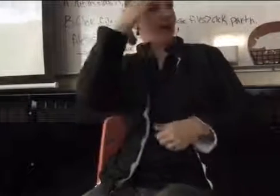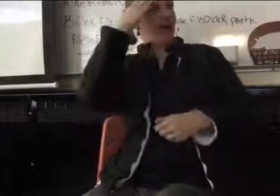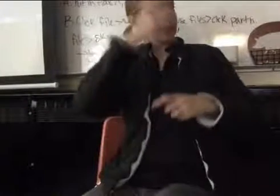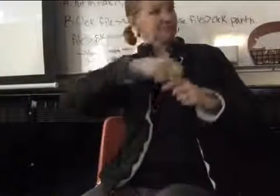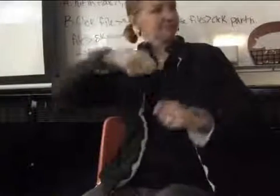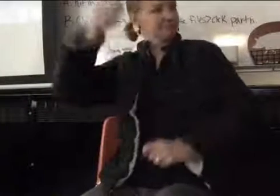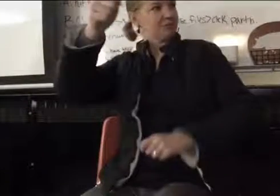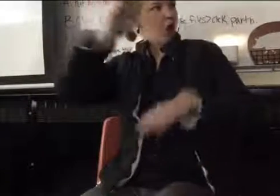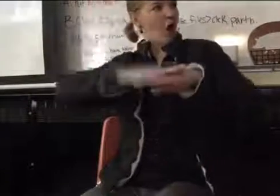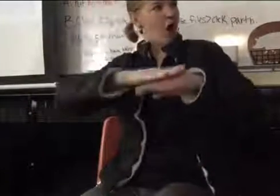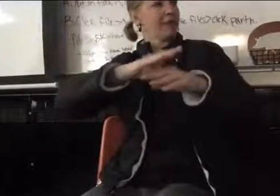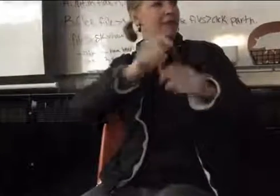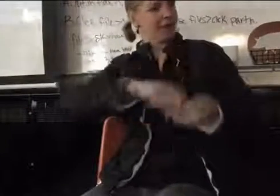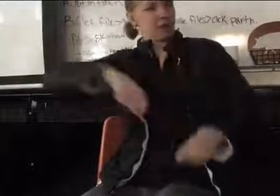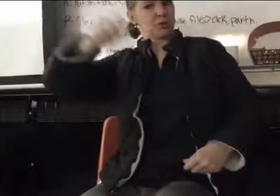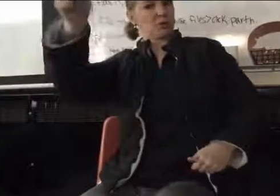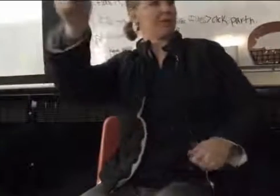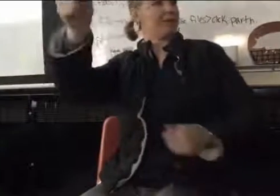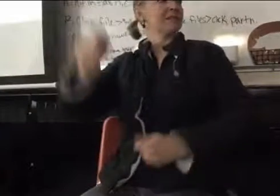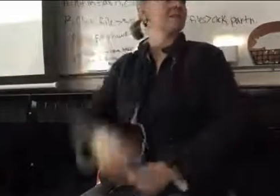To have the hat on the sword.